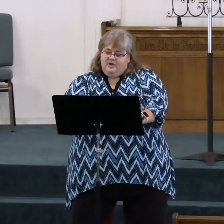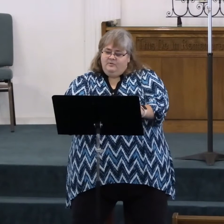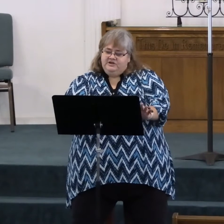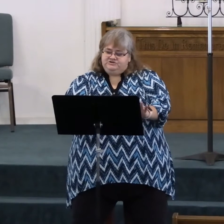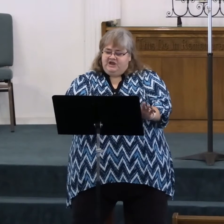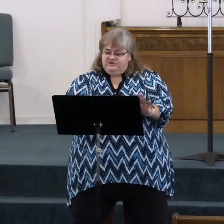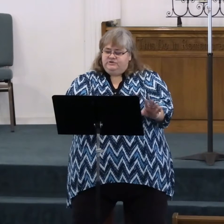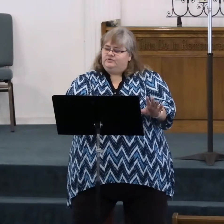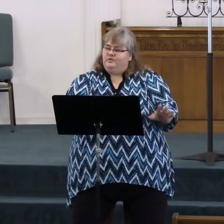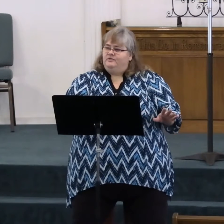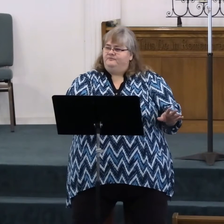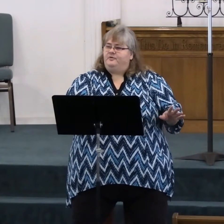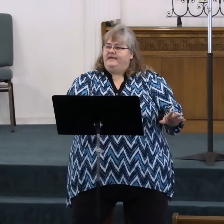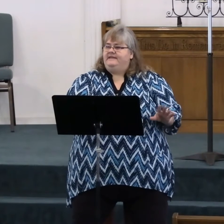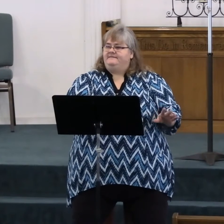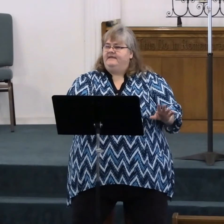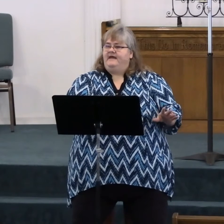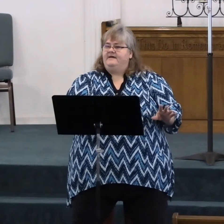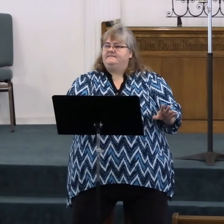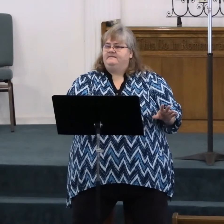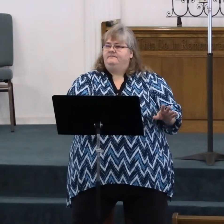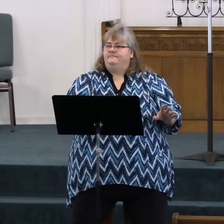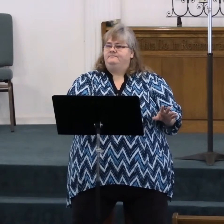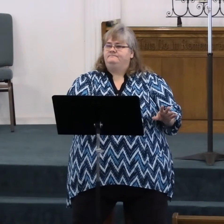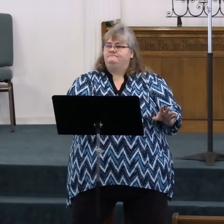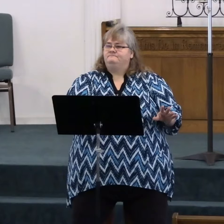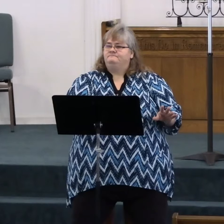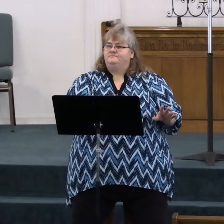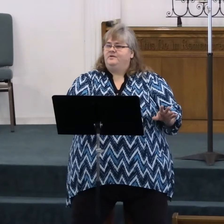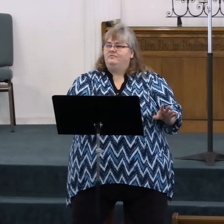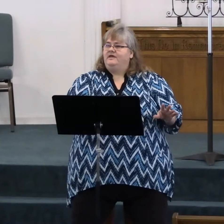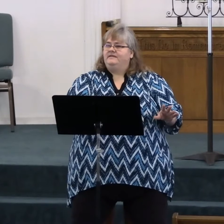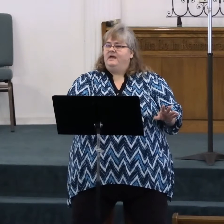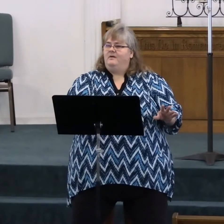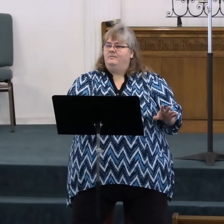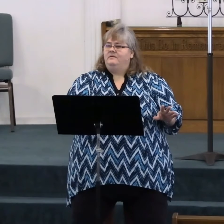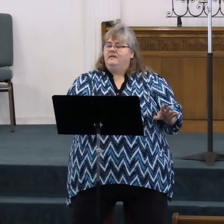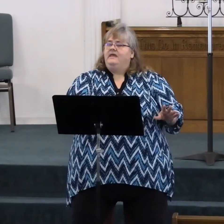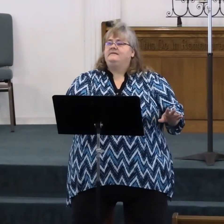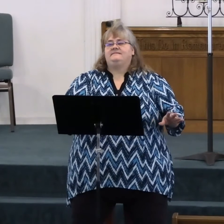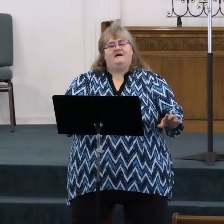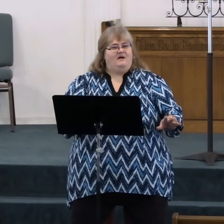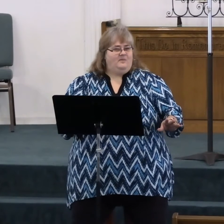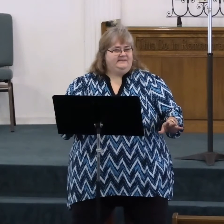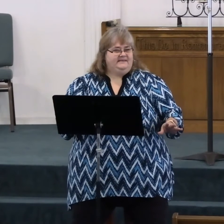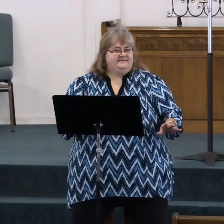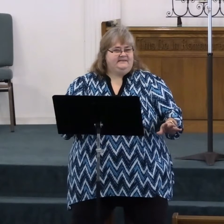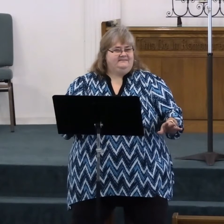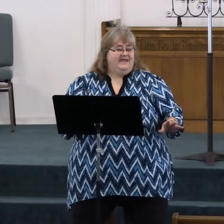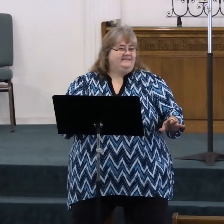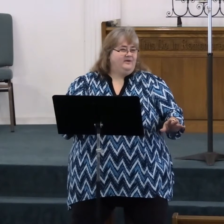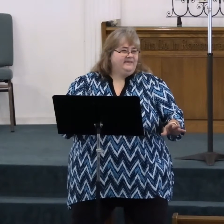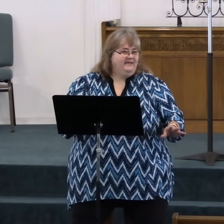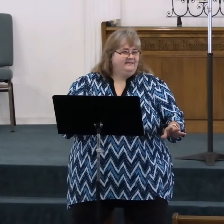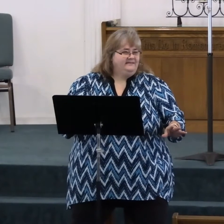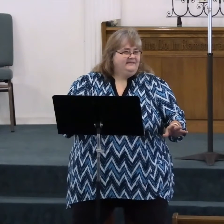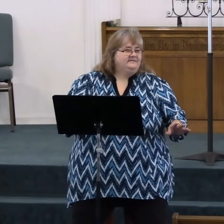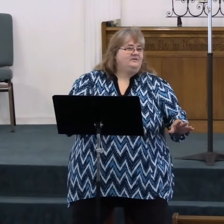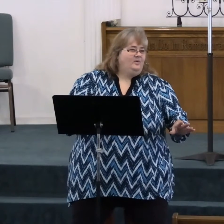Don't exchange the truth for anything, guys. Don't let it go. It's not always easy. And there again, the Lord